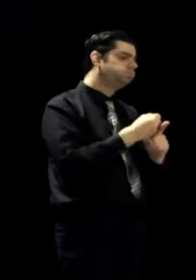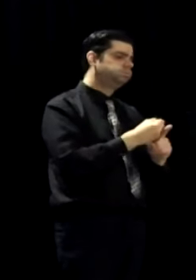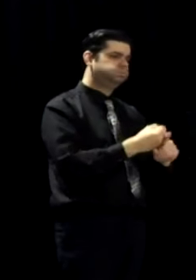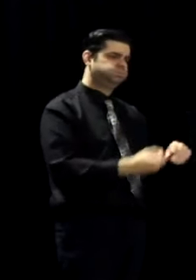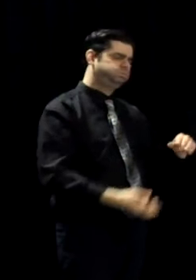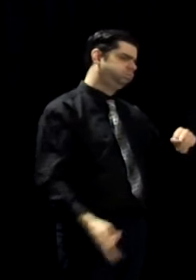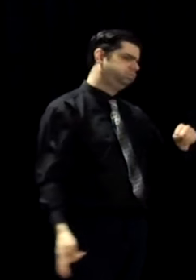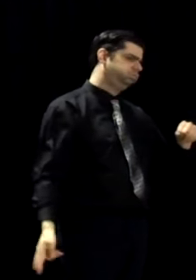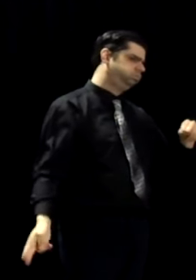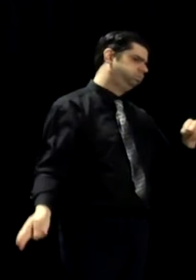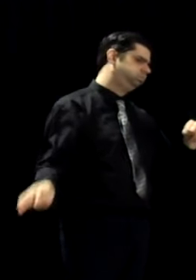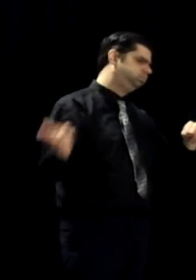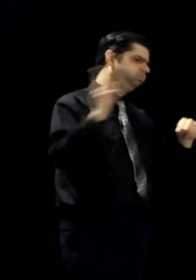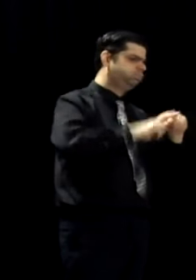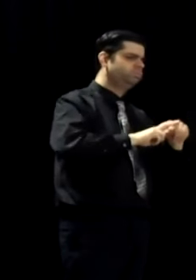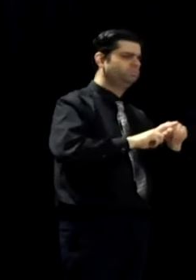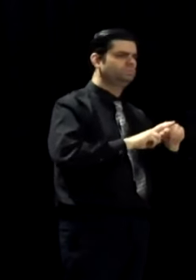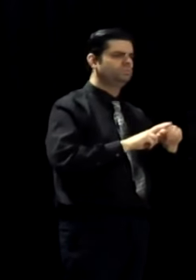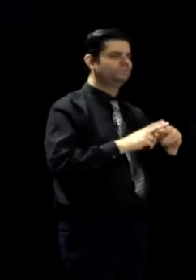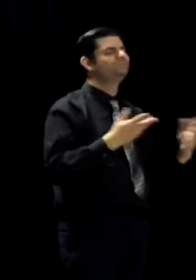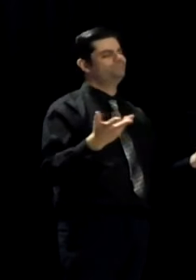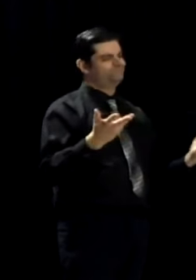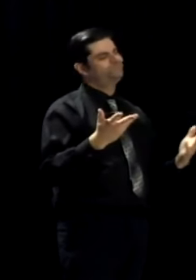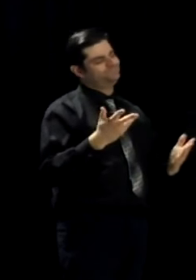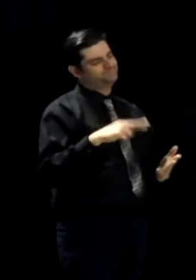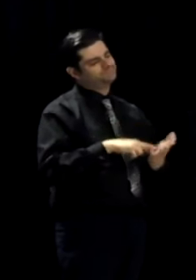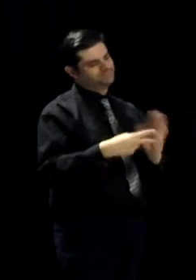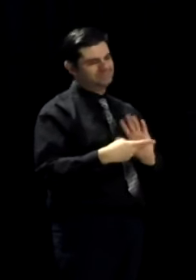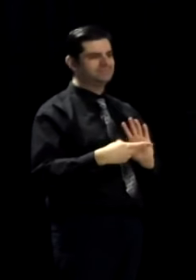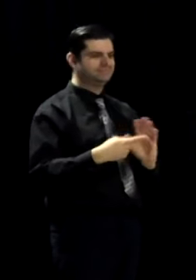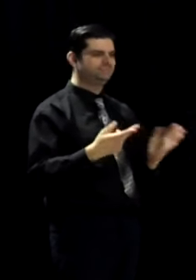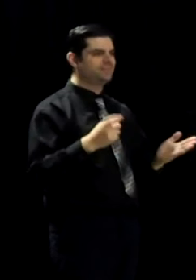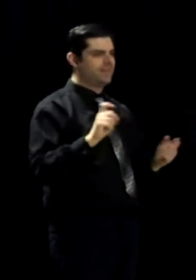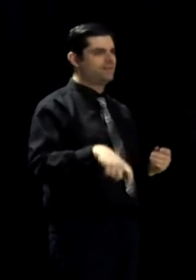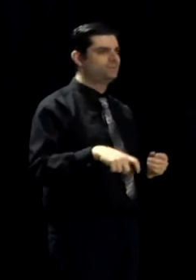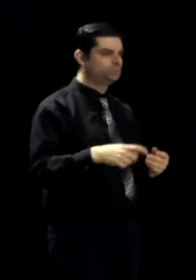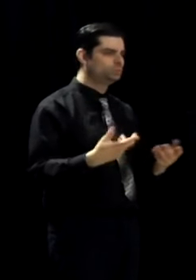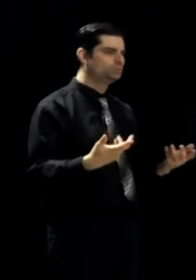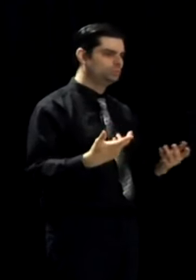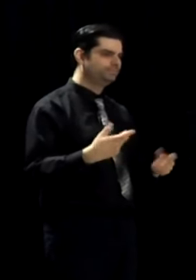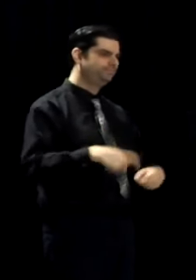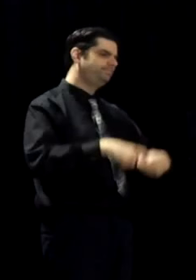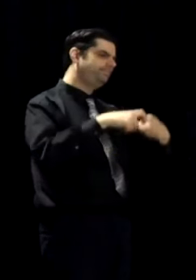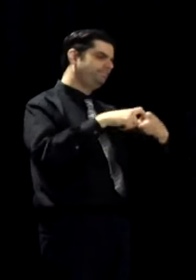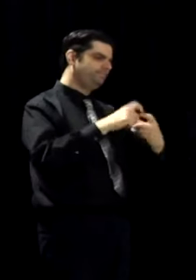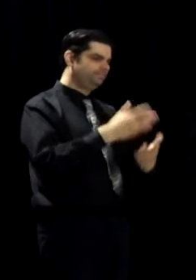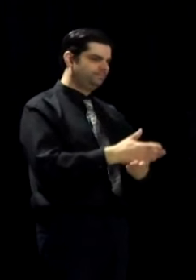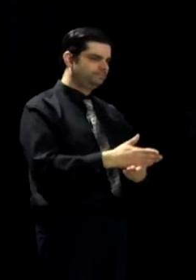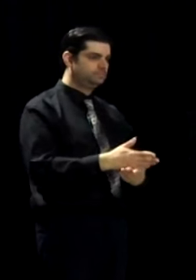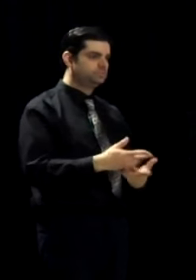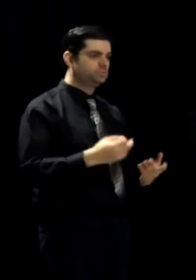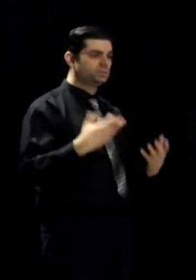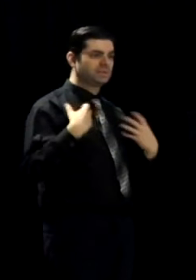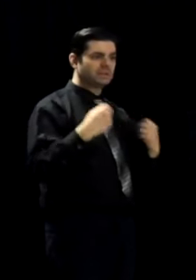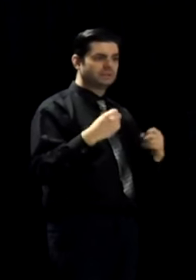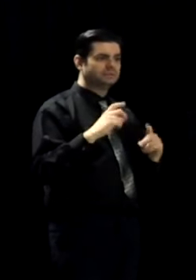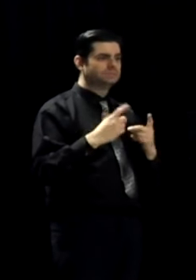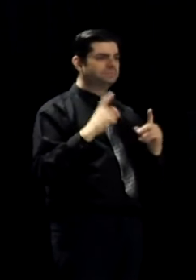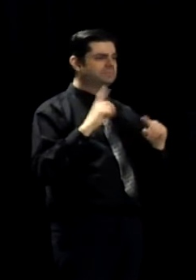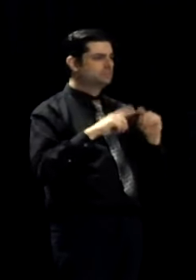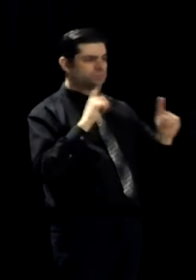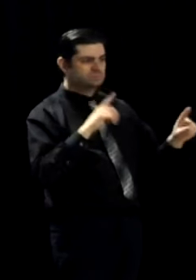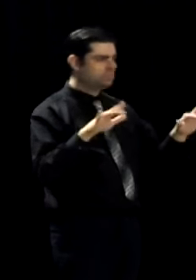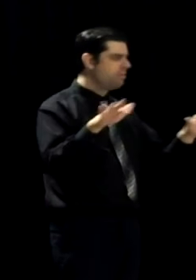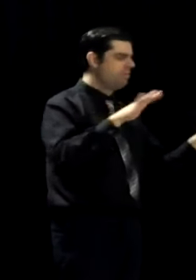into the workplace, we see boatloads of new cases, our health department's having a hard time responding in